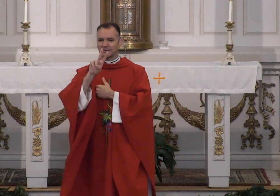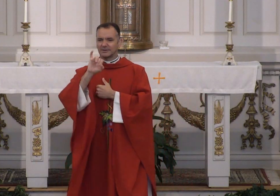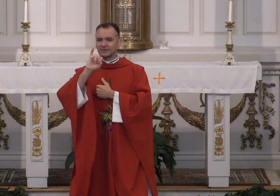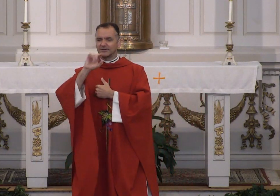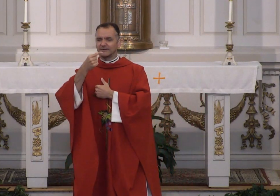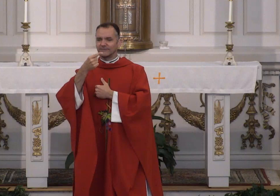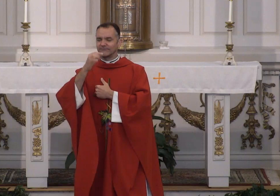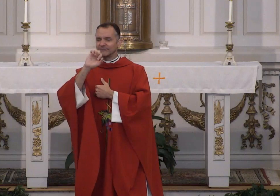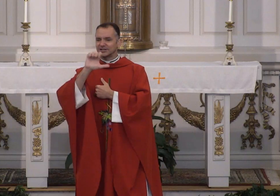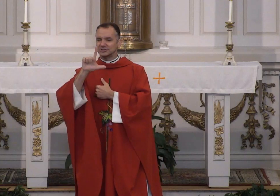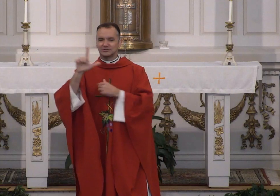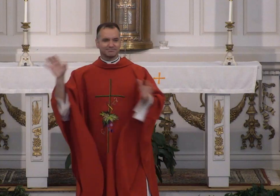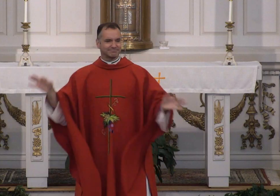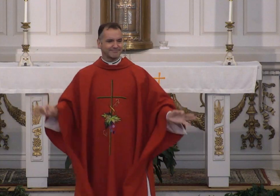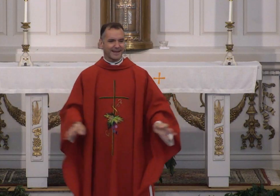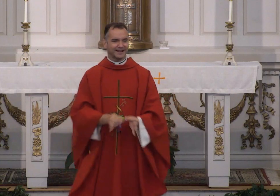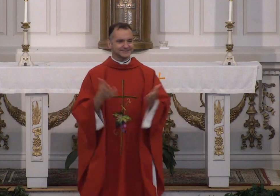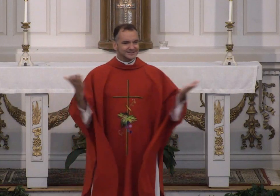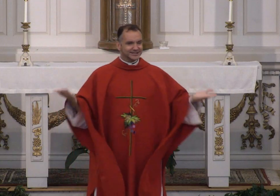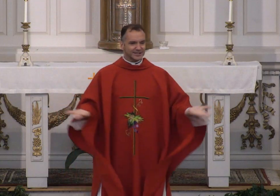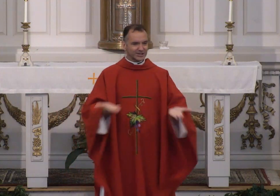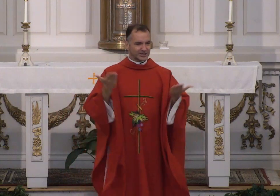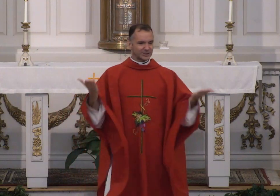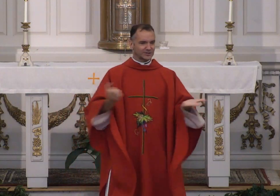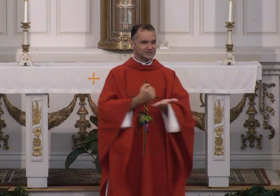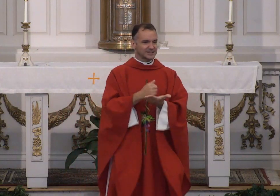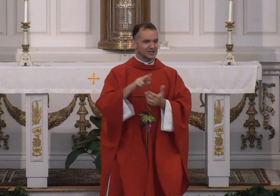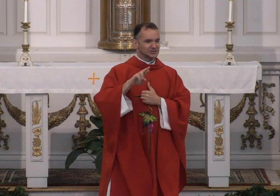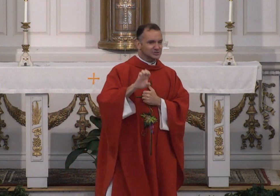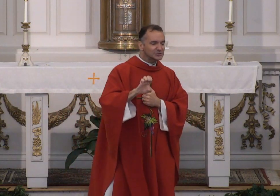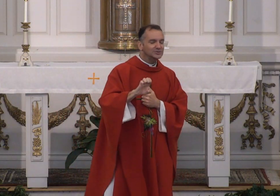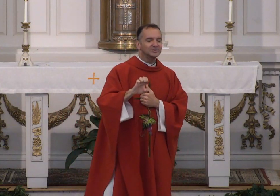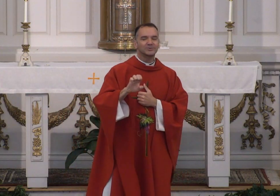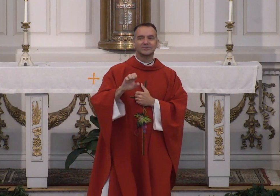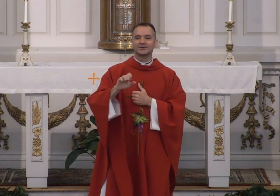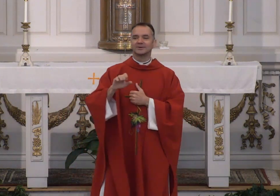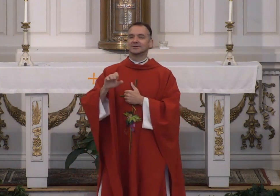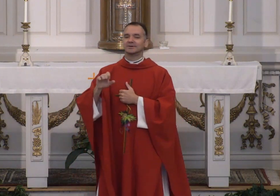Yesterday, we had a beautiful vigil mass here